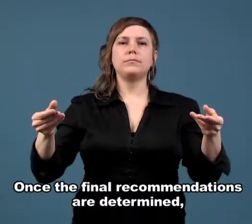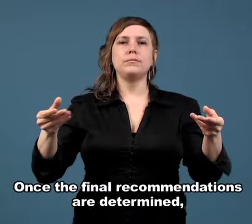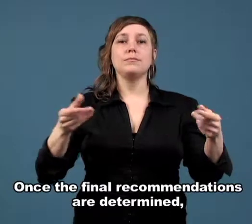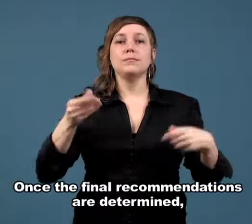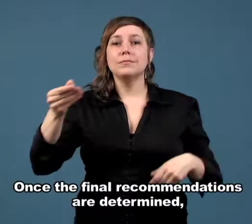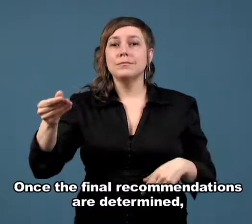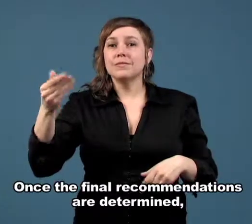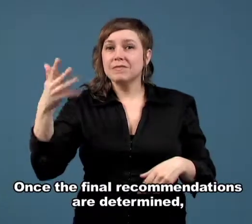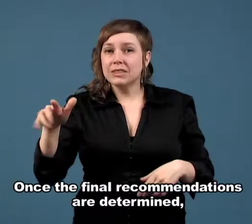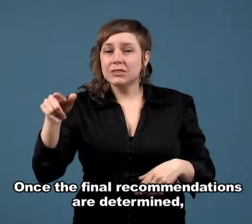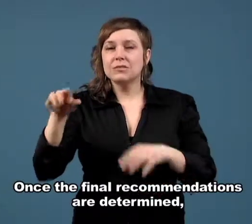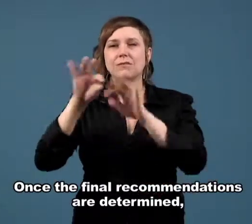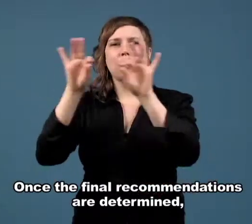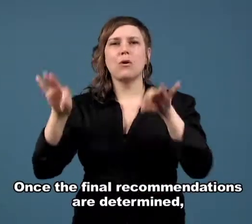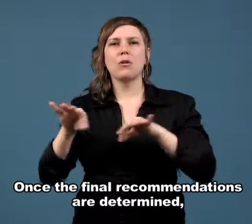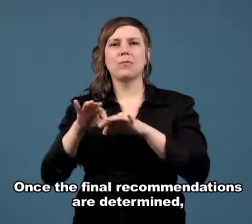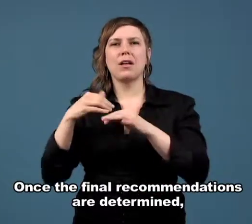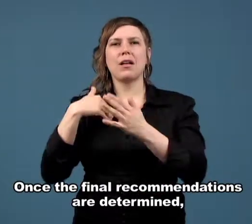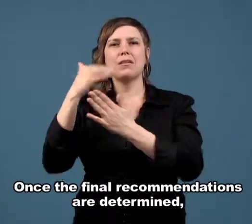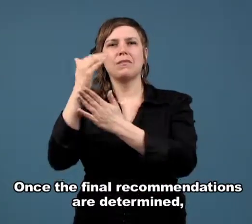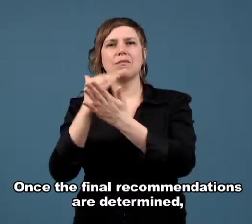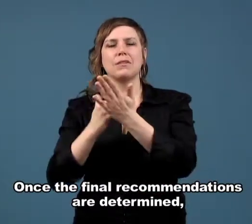Once the final recommendations are determined,